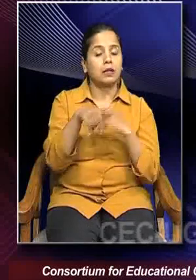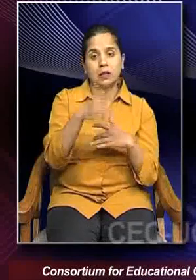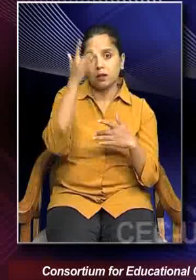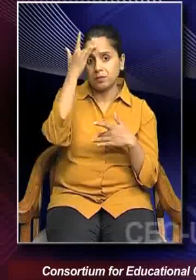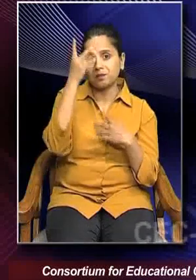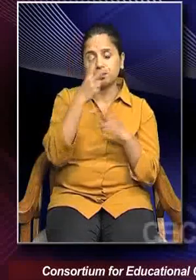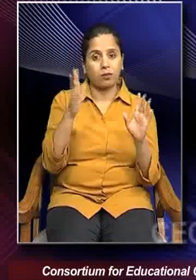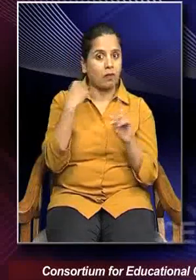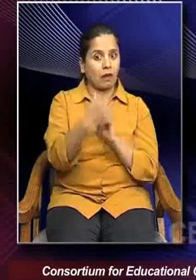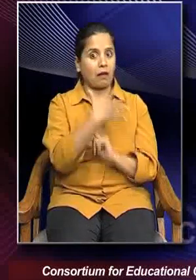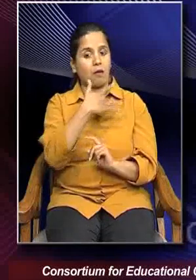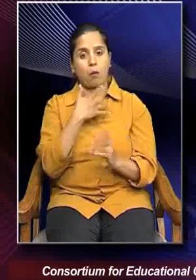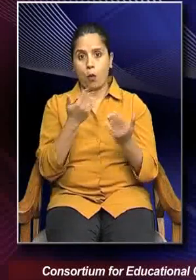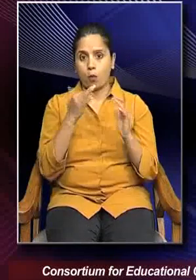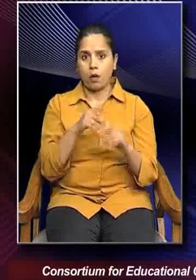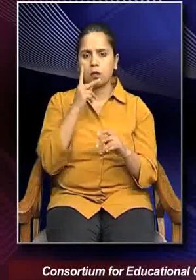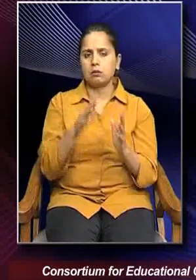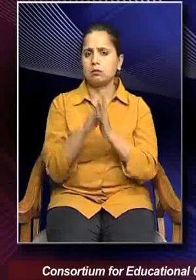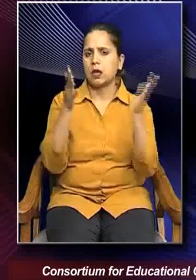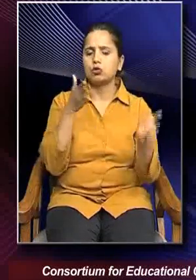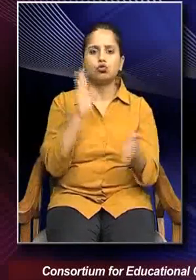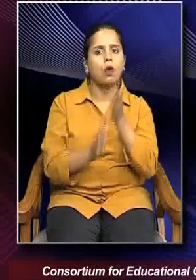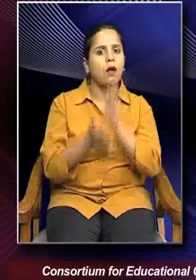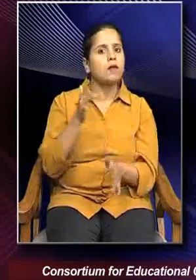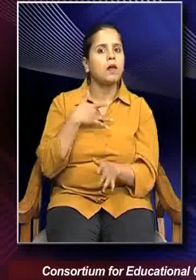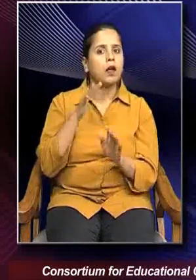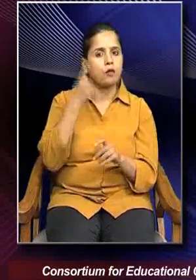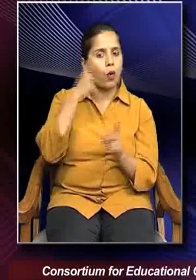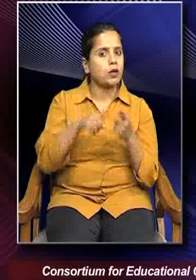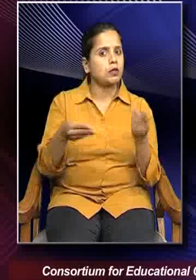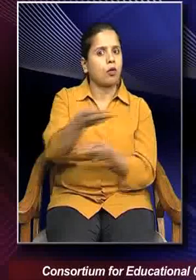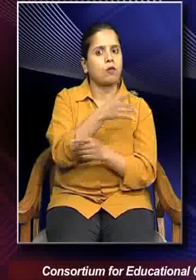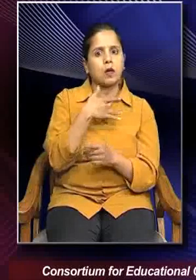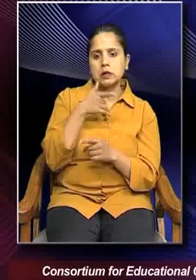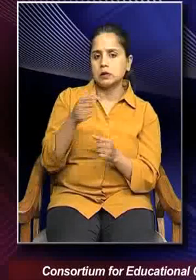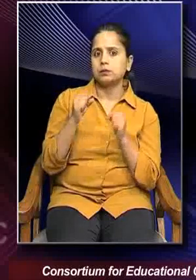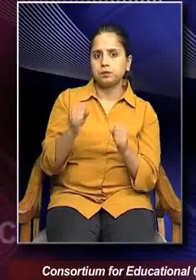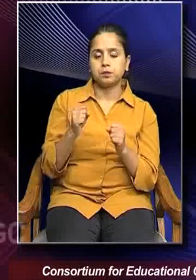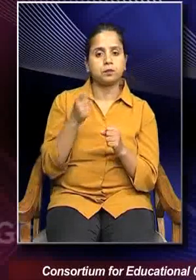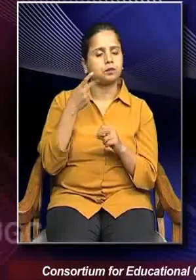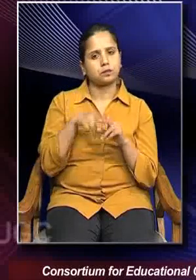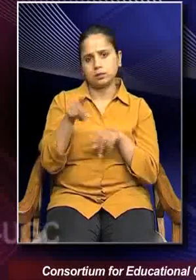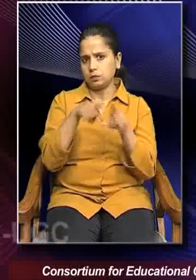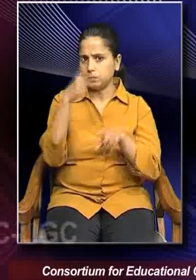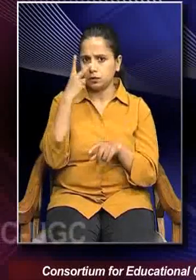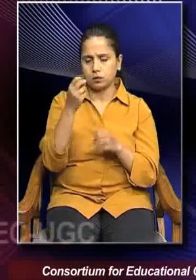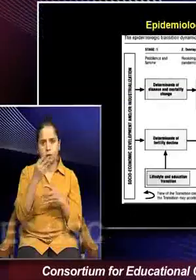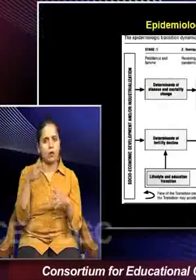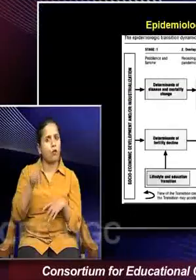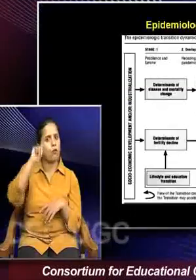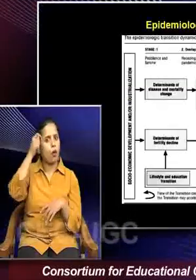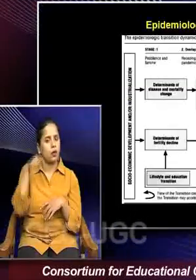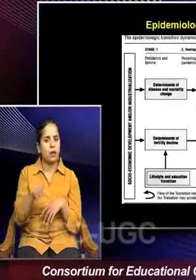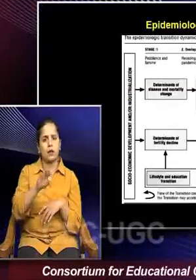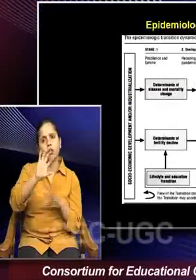diseases occupies a huge challenge for the economy. So for example, if you see many of these Western countries